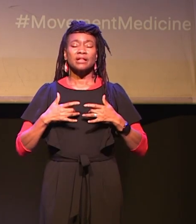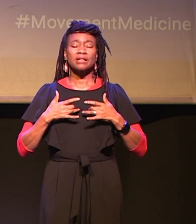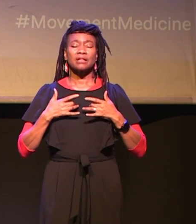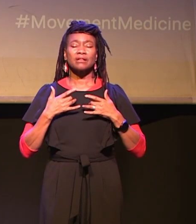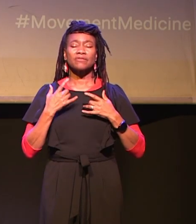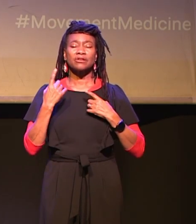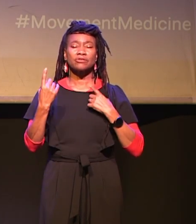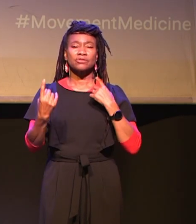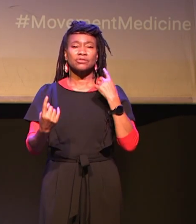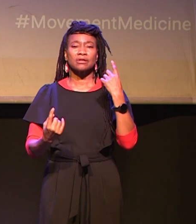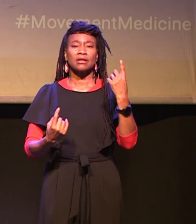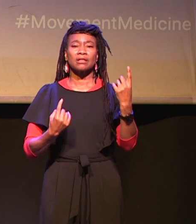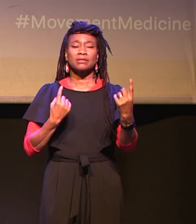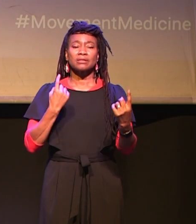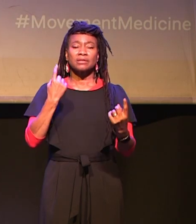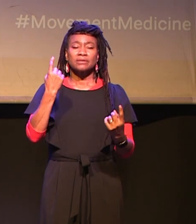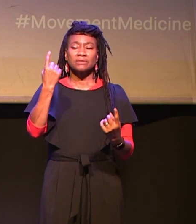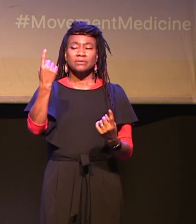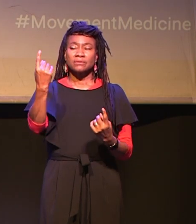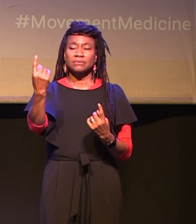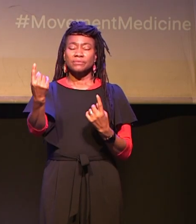And feeling it's like listening from